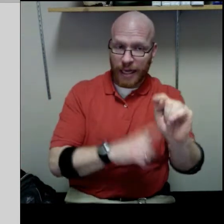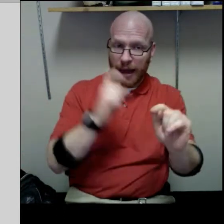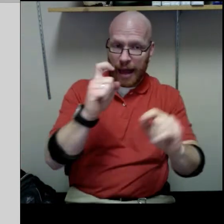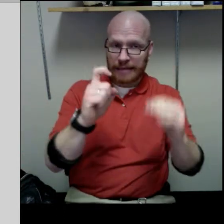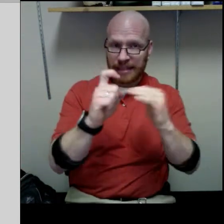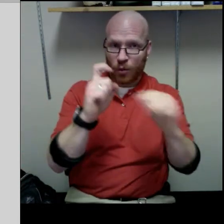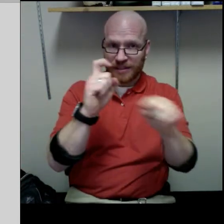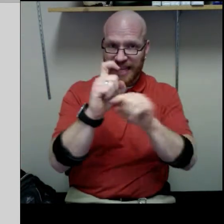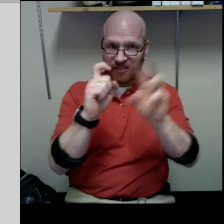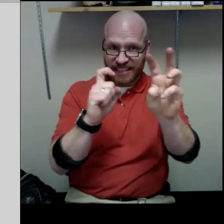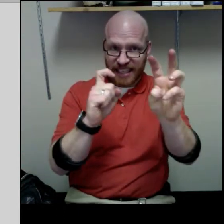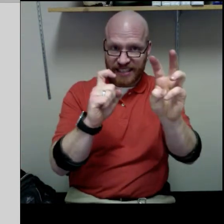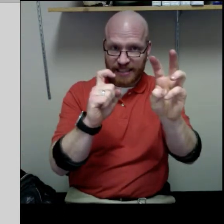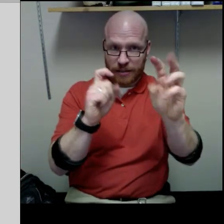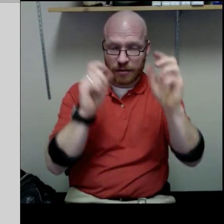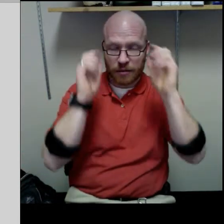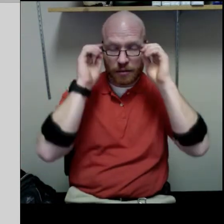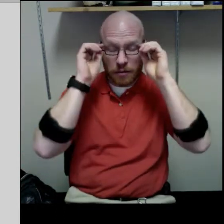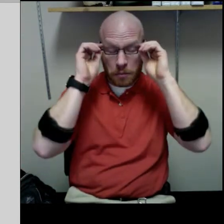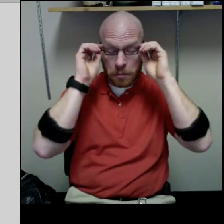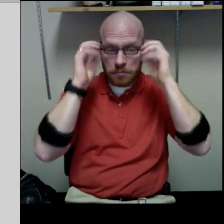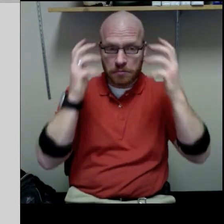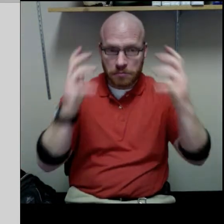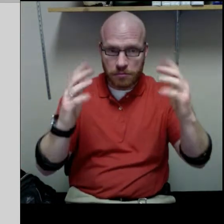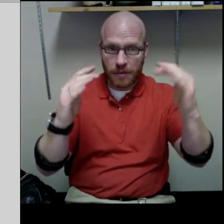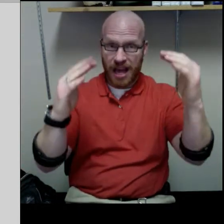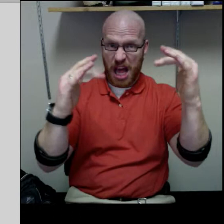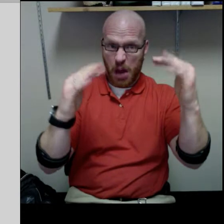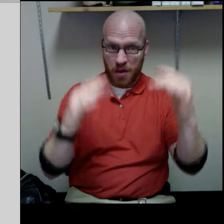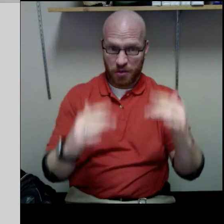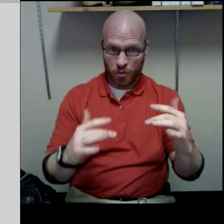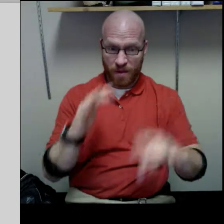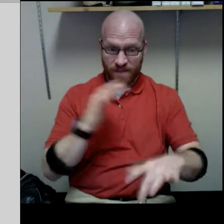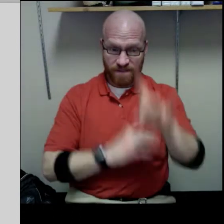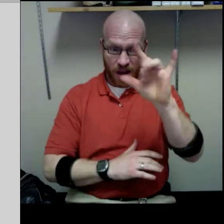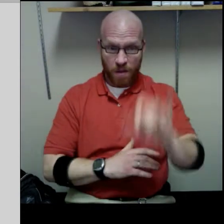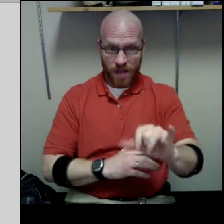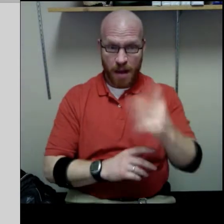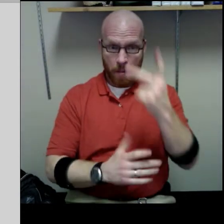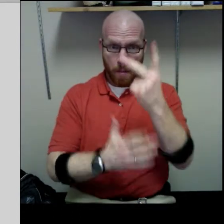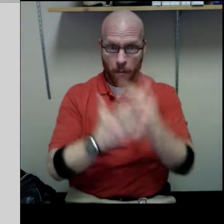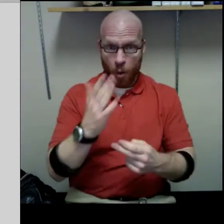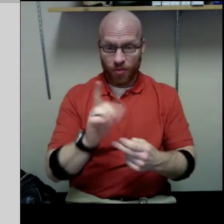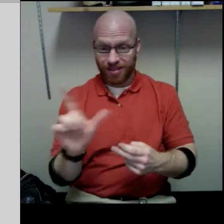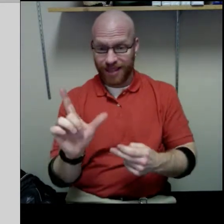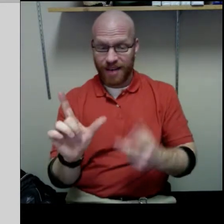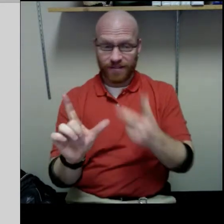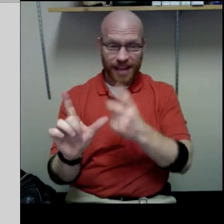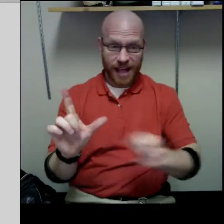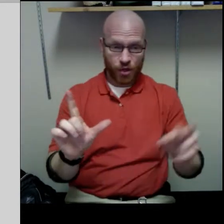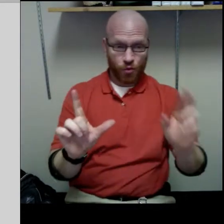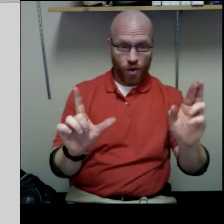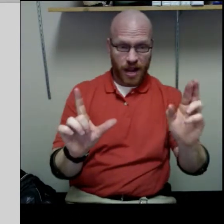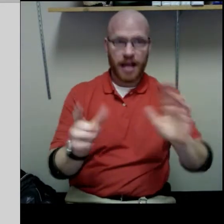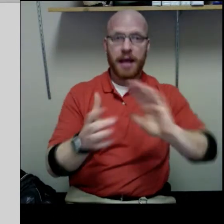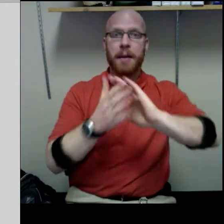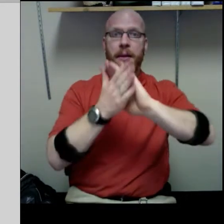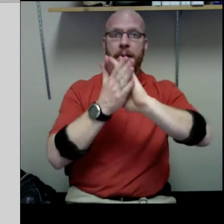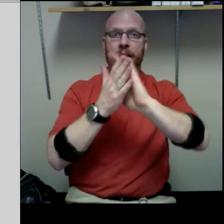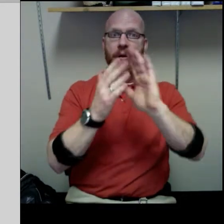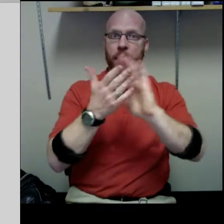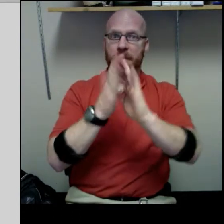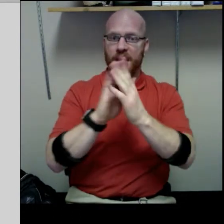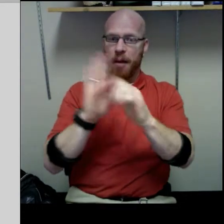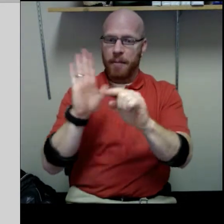I checked it, x equals negative 6, I went through and found that both the left and the right